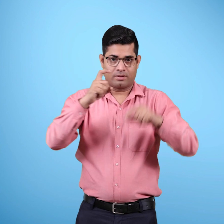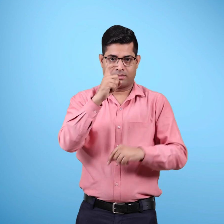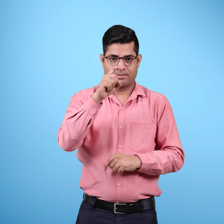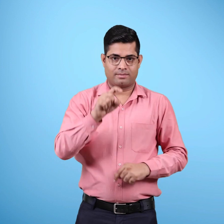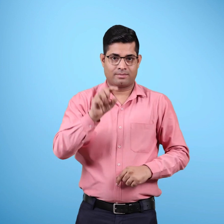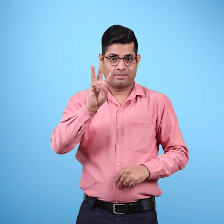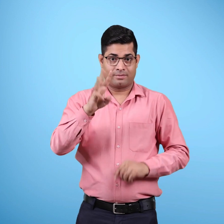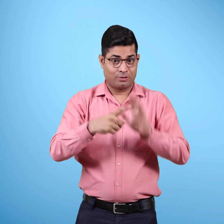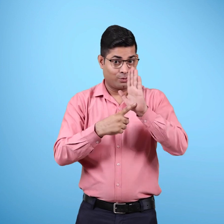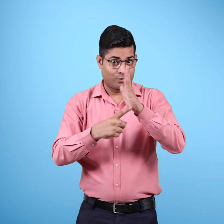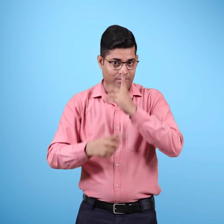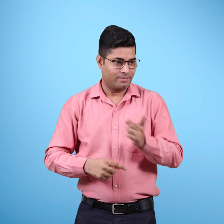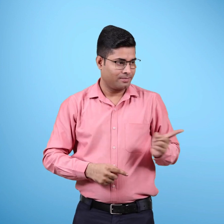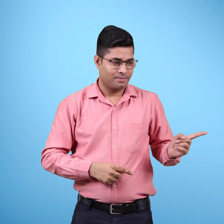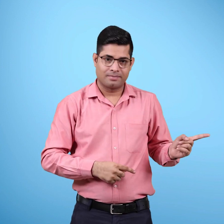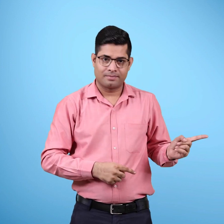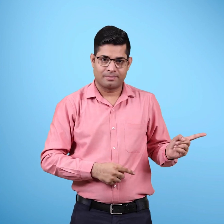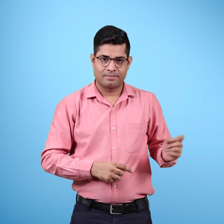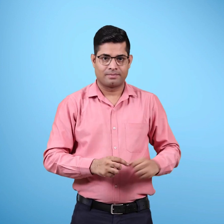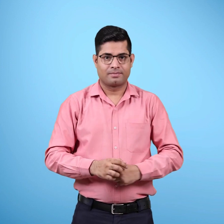Figure 7.3a